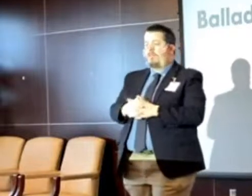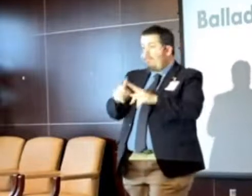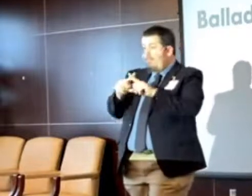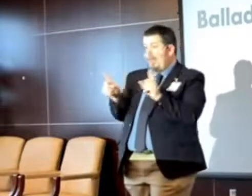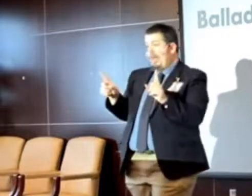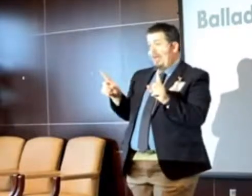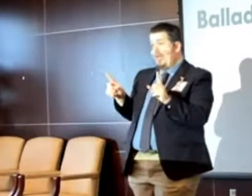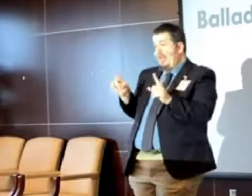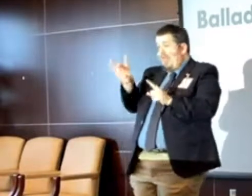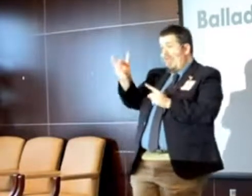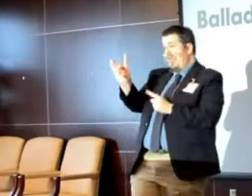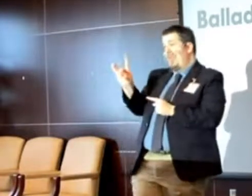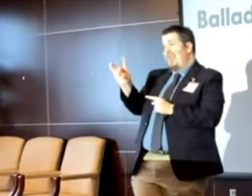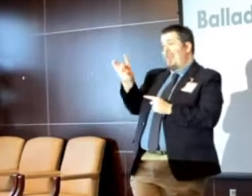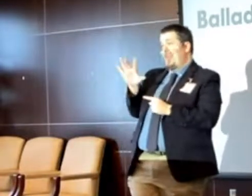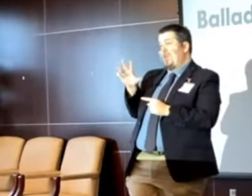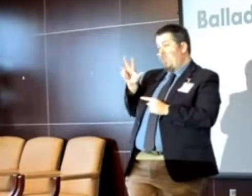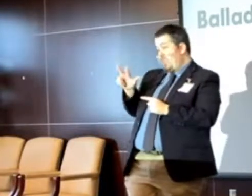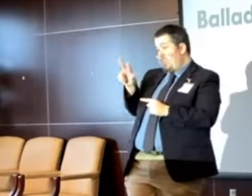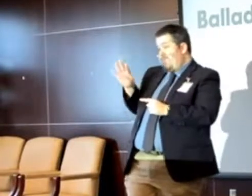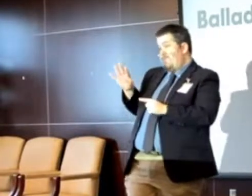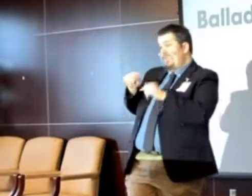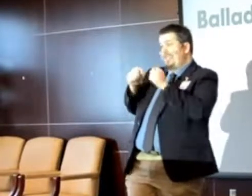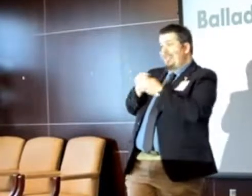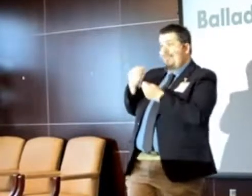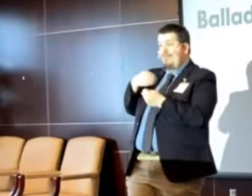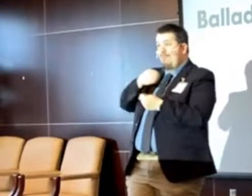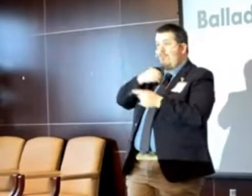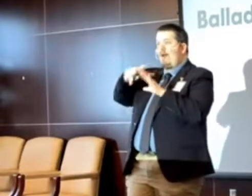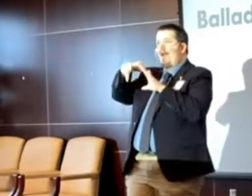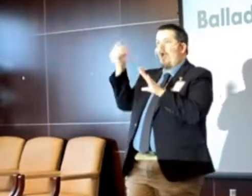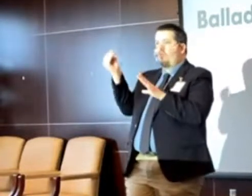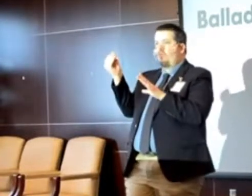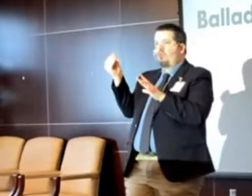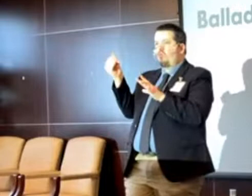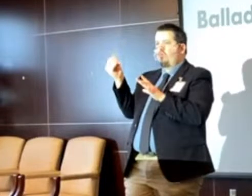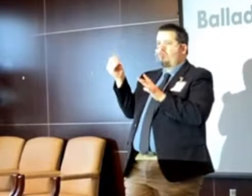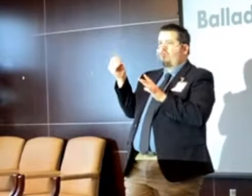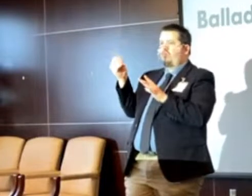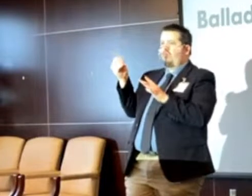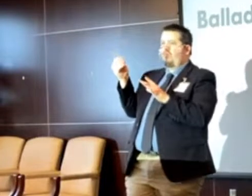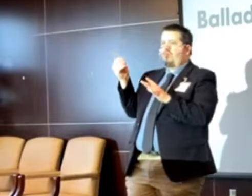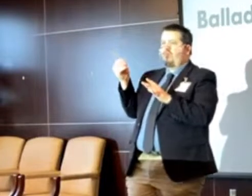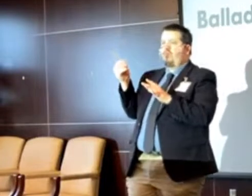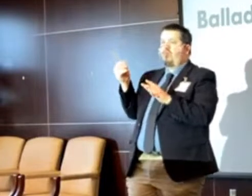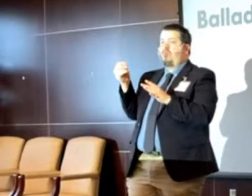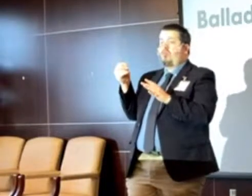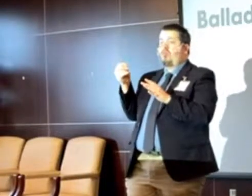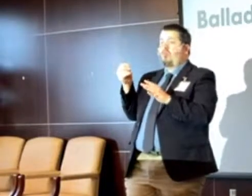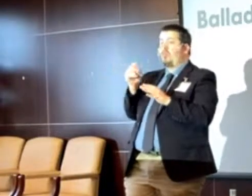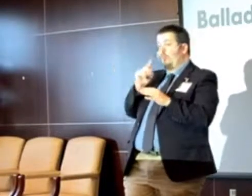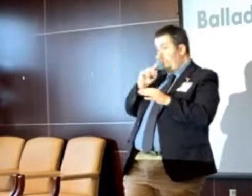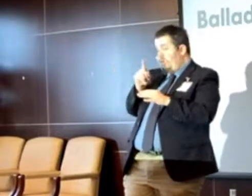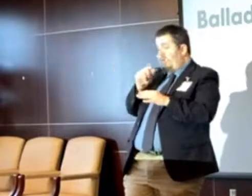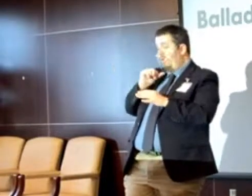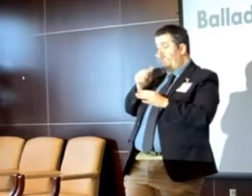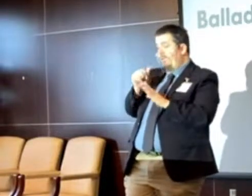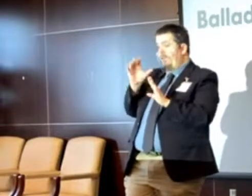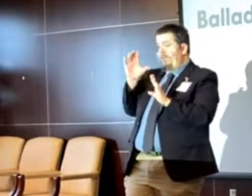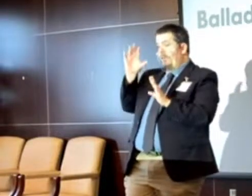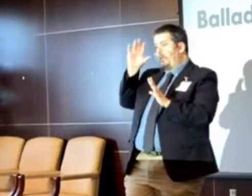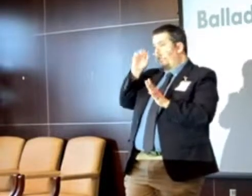But with 834 team members out, and while we certainly don't speculate about